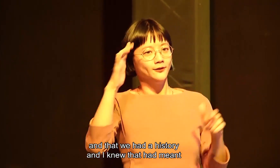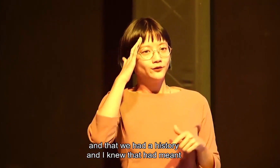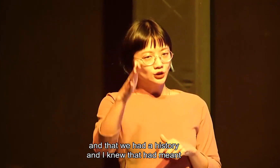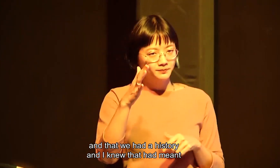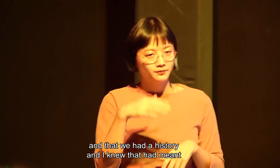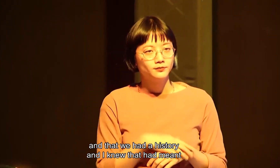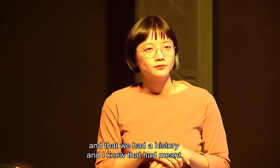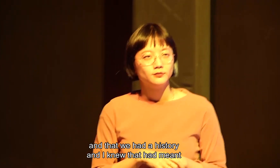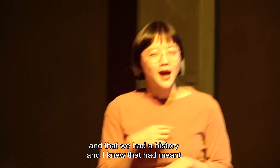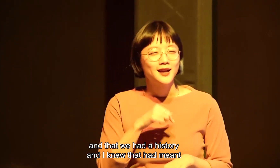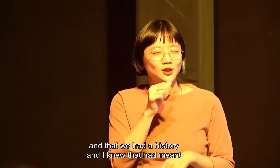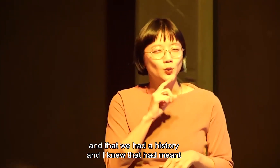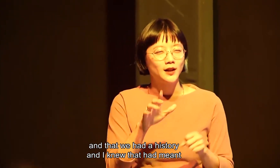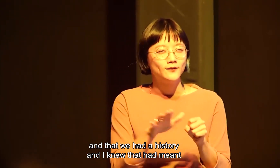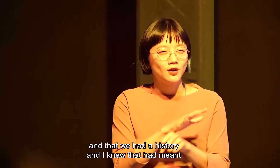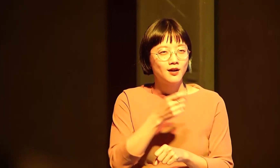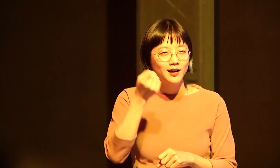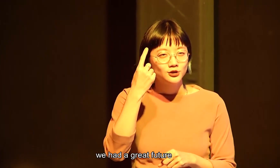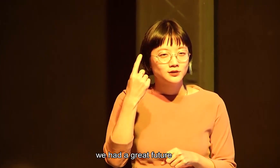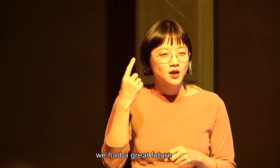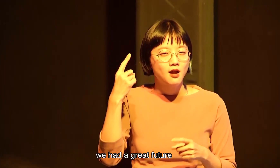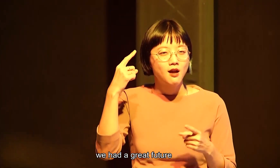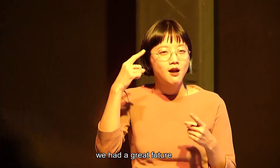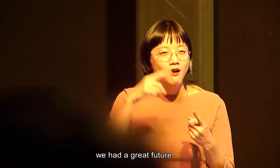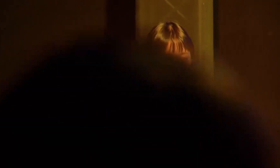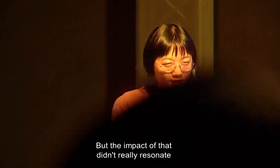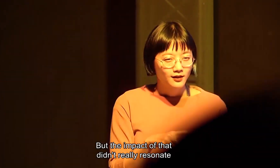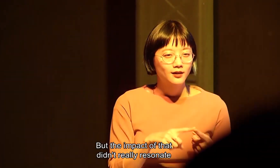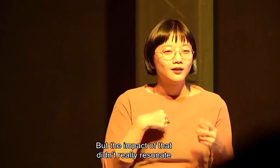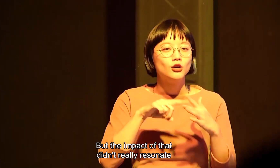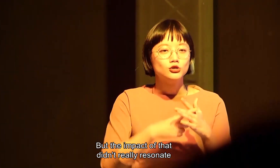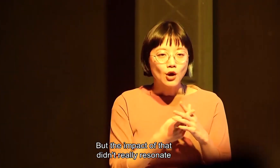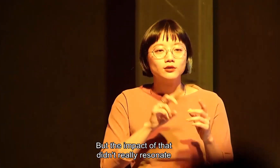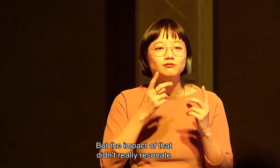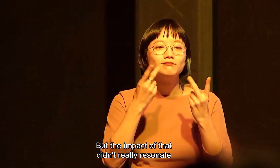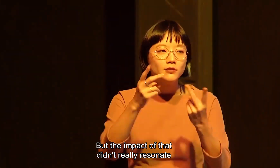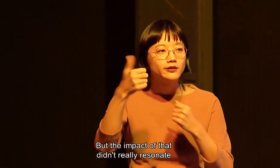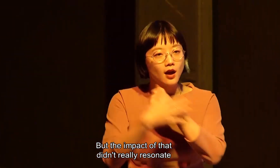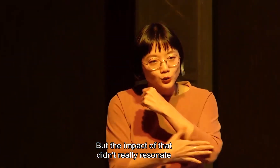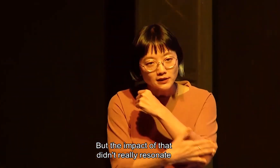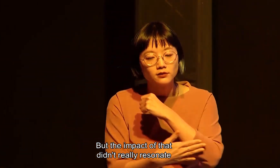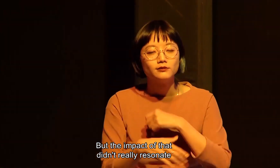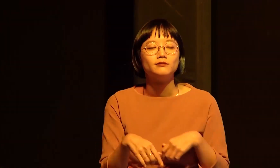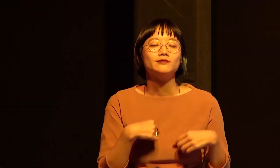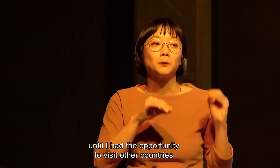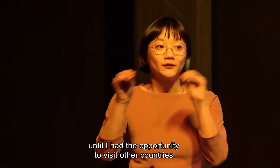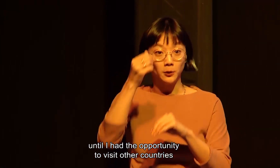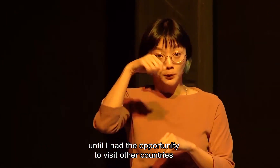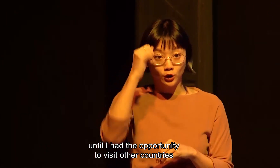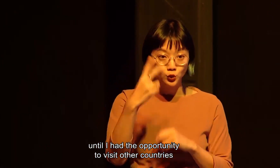a history, and I knew that meant that we had a great future. But the impact of that didn't really resonate until I had the opportunity